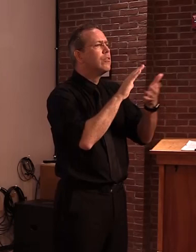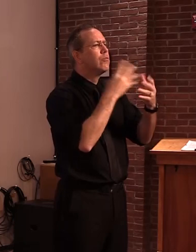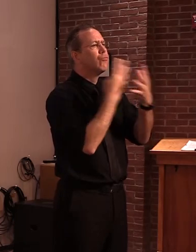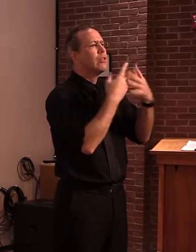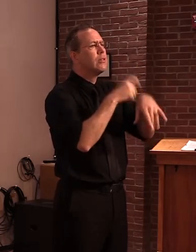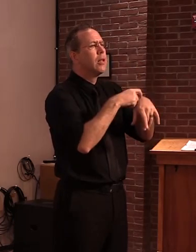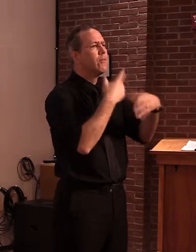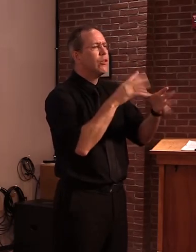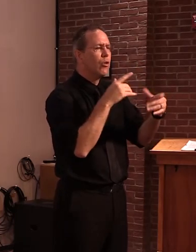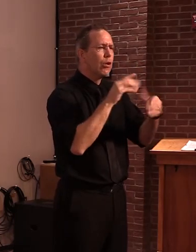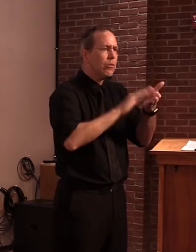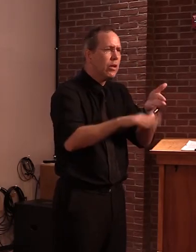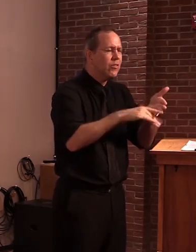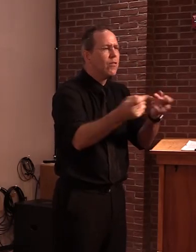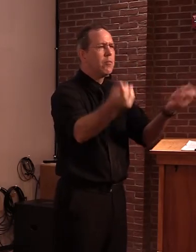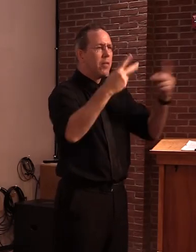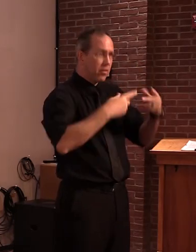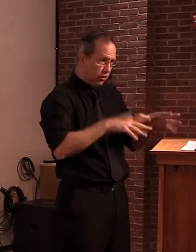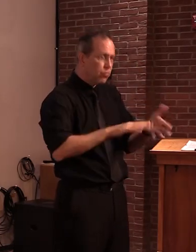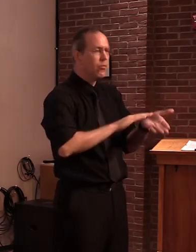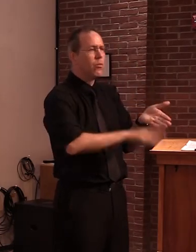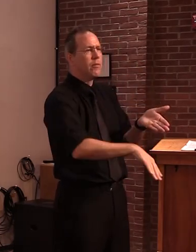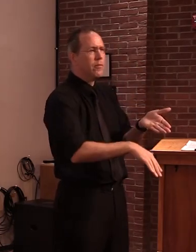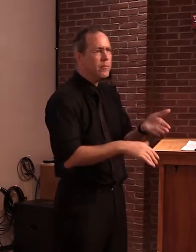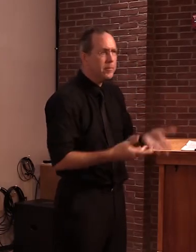the County Courier.